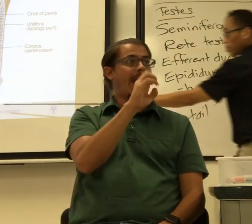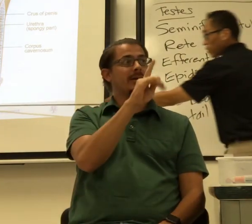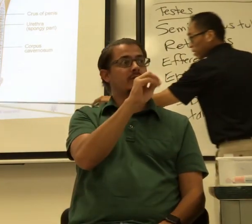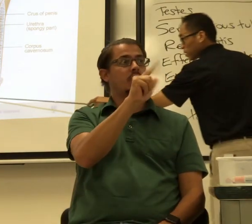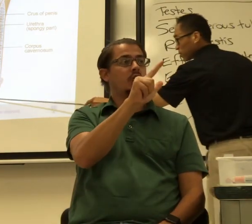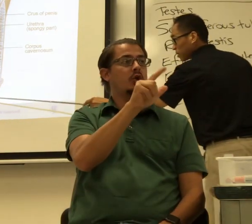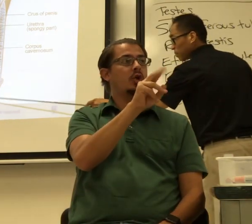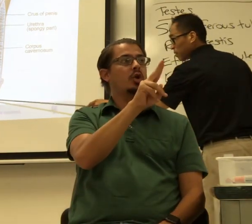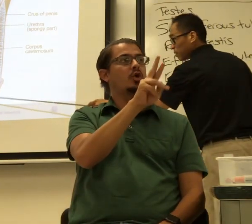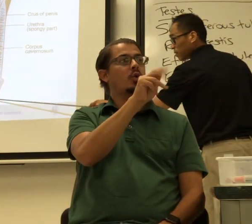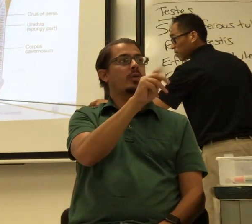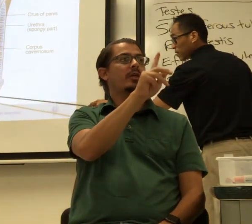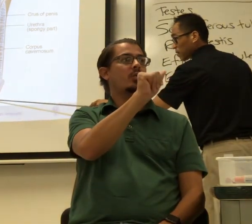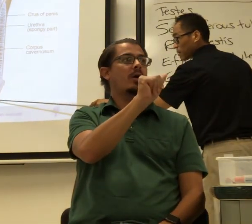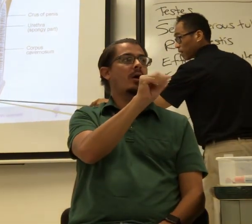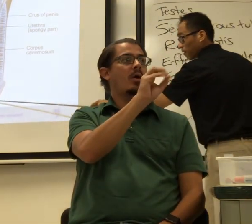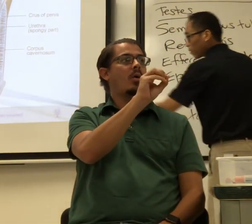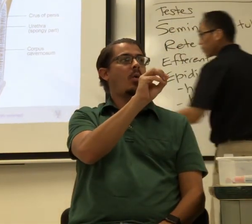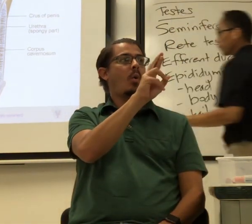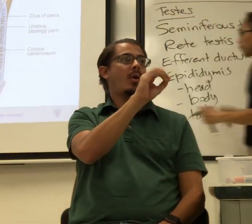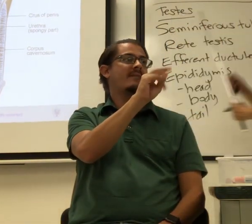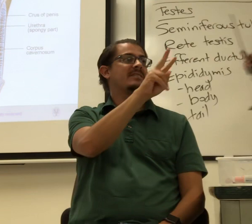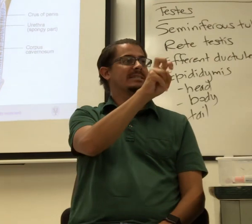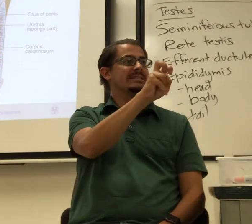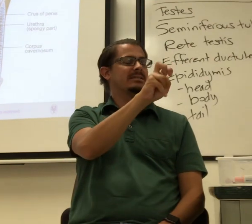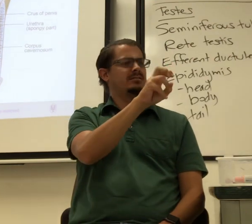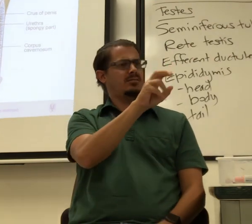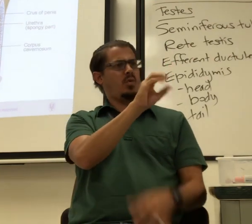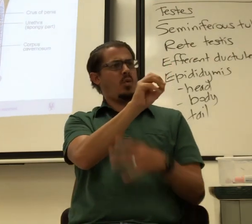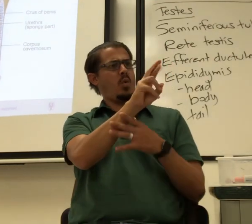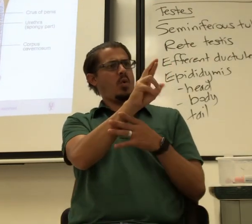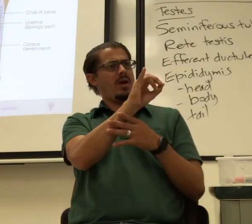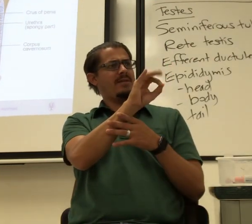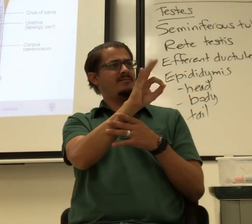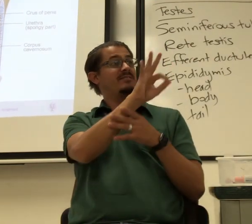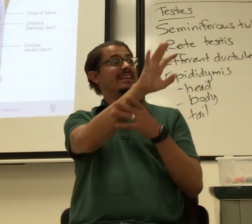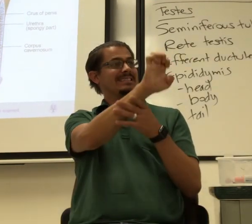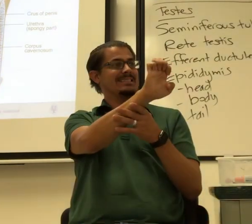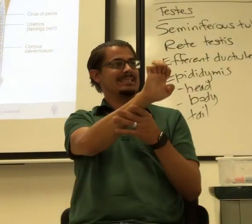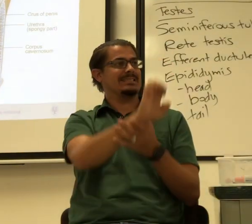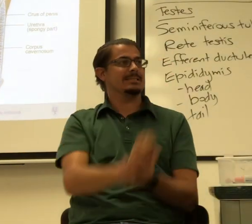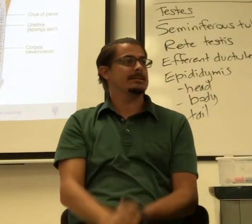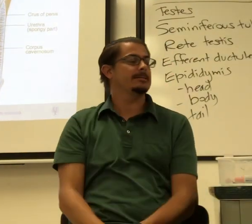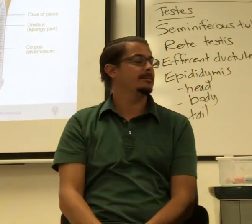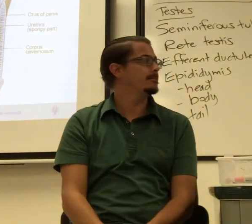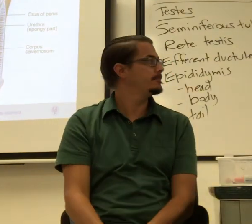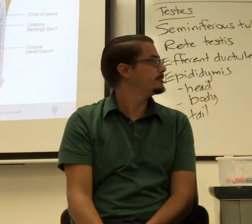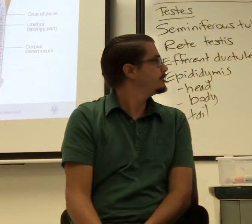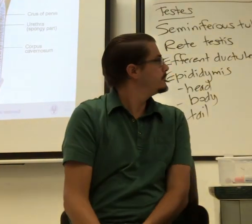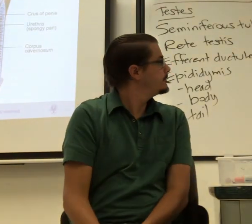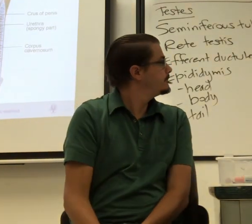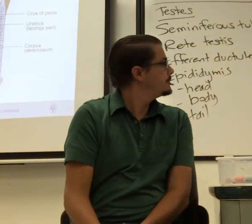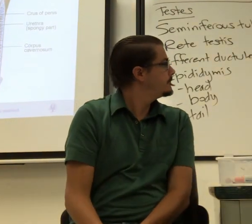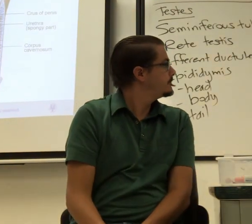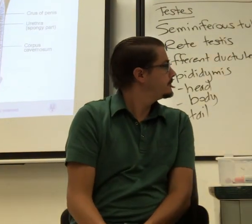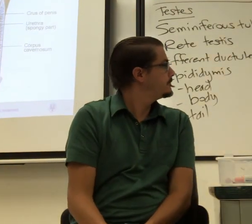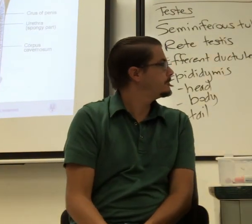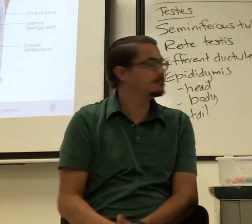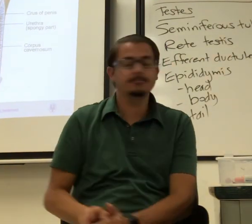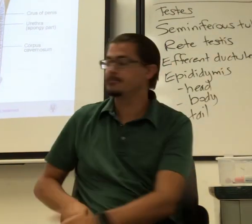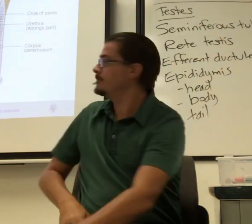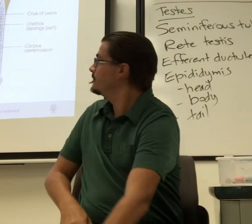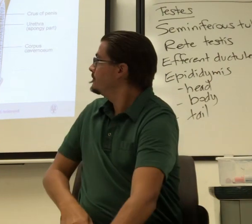a label right there. I'll just kind of add that to the end there.